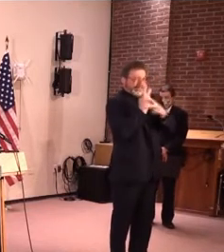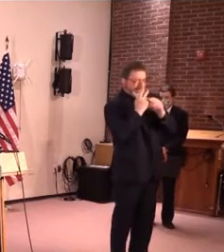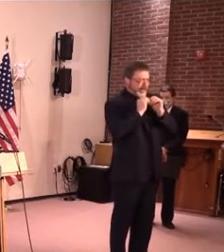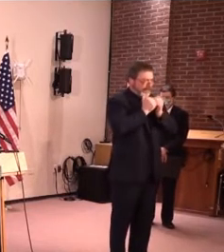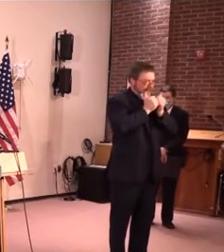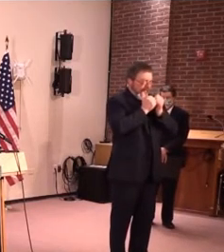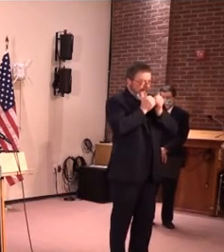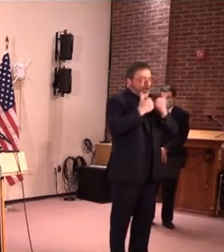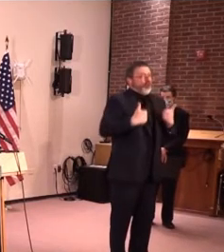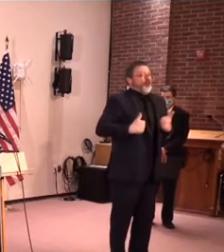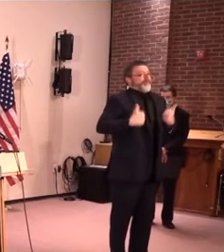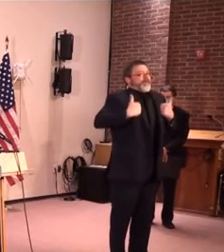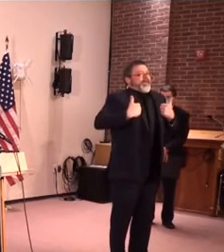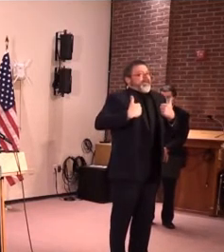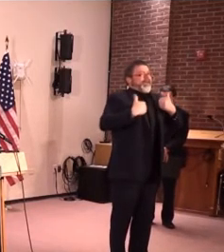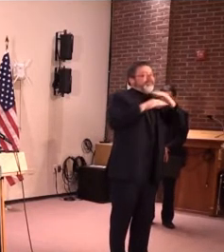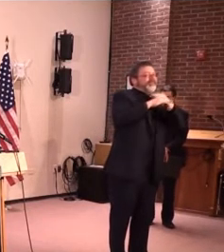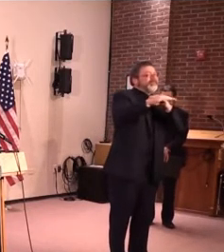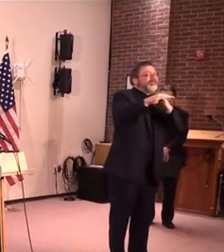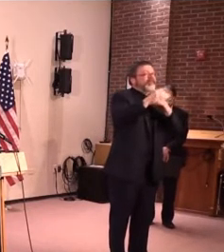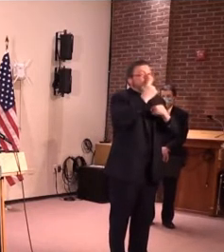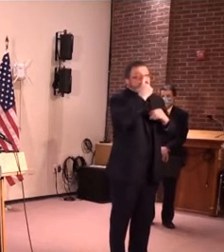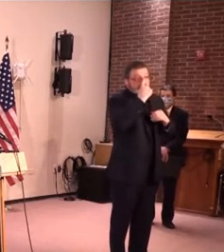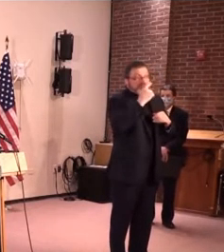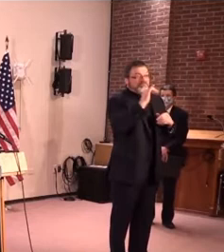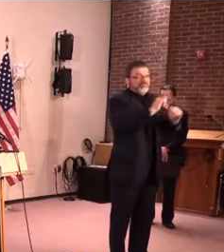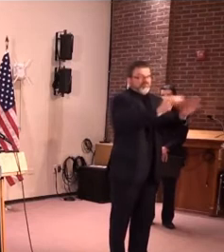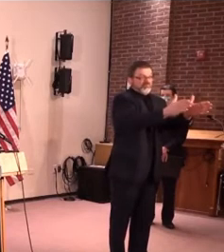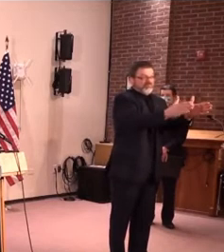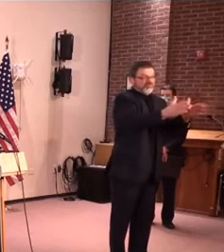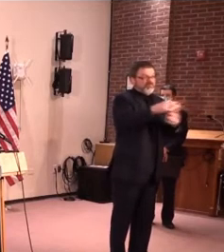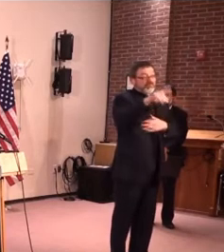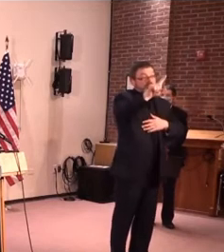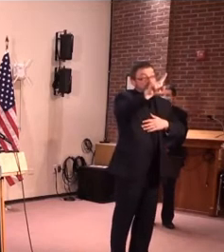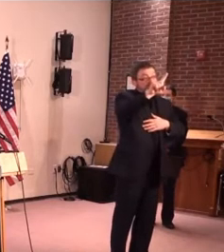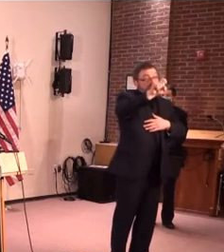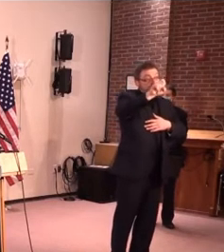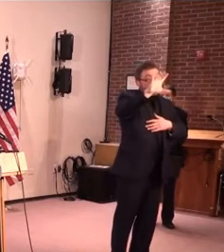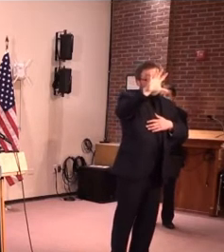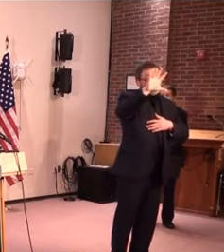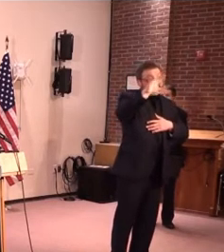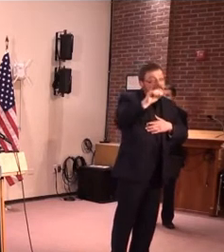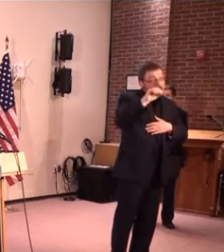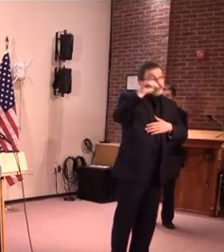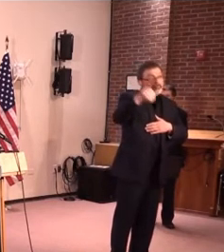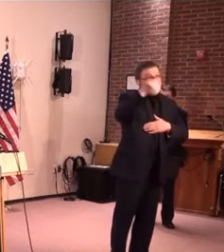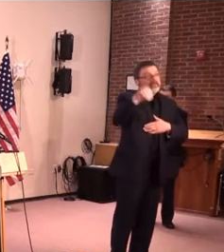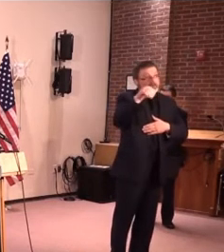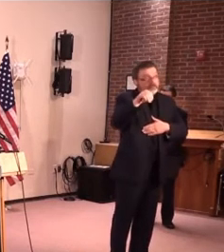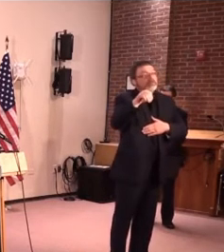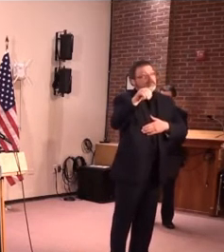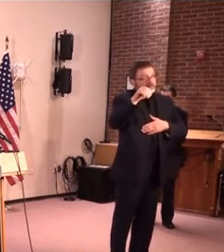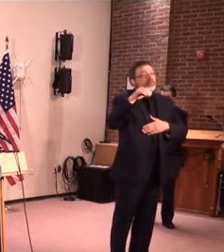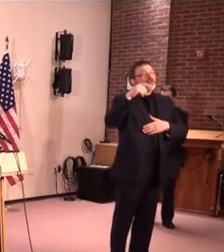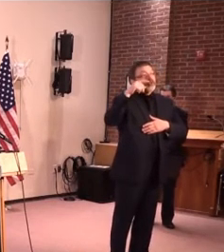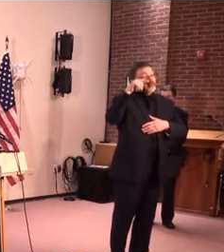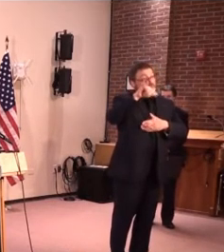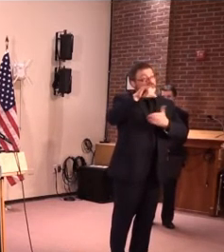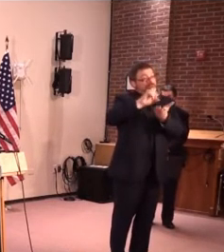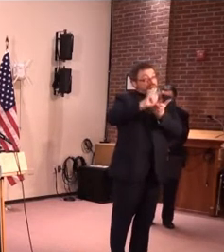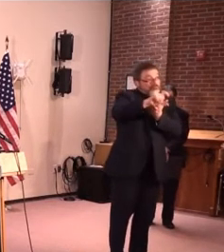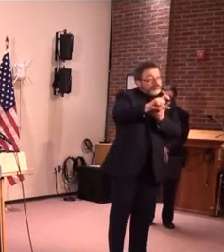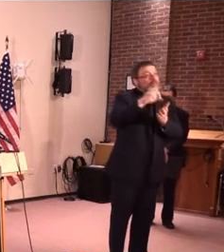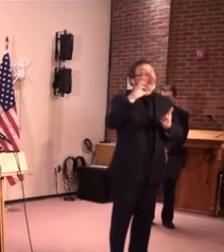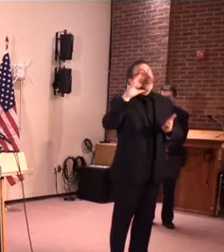top, $150 million will be used to provide Restart Vermont action grants to those hardest